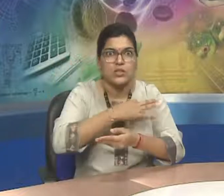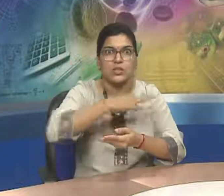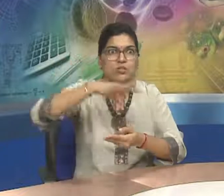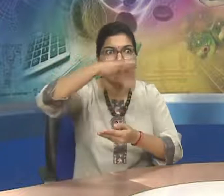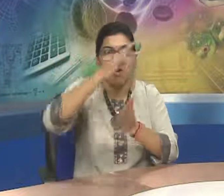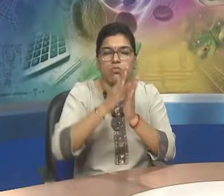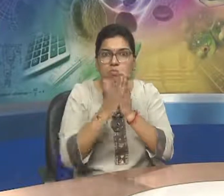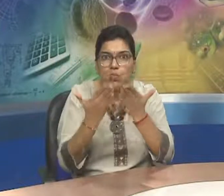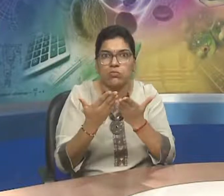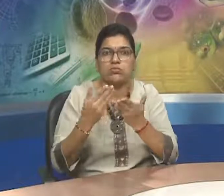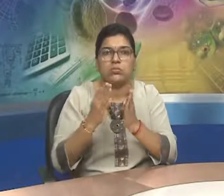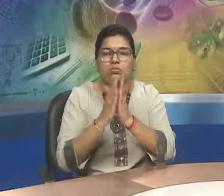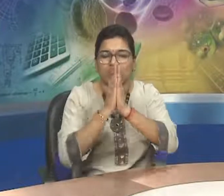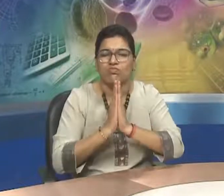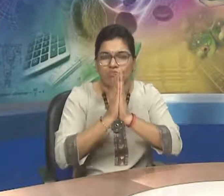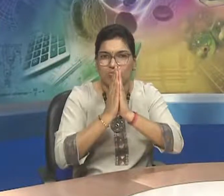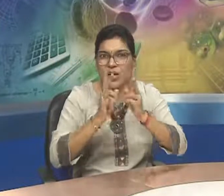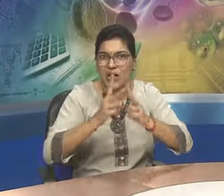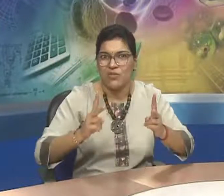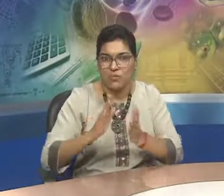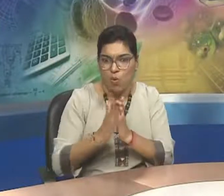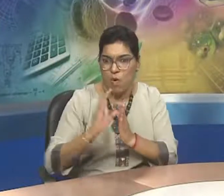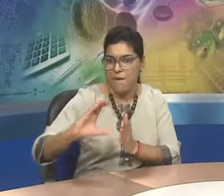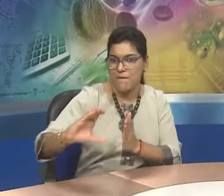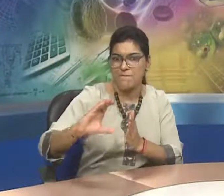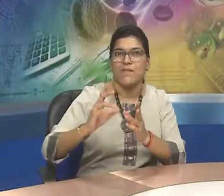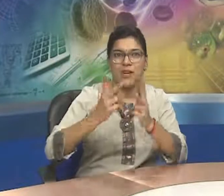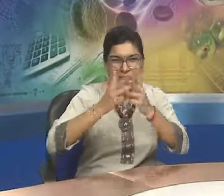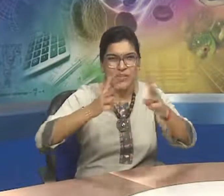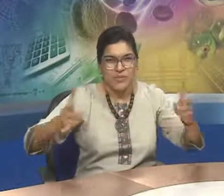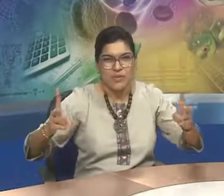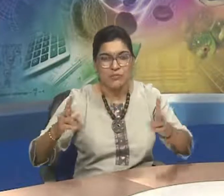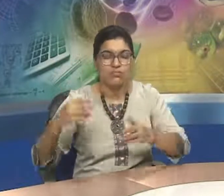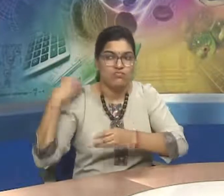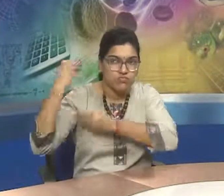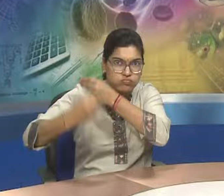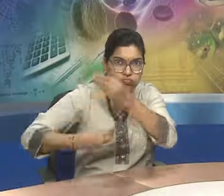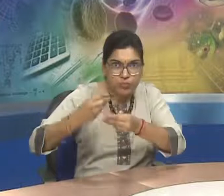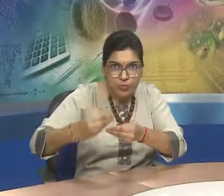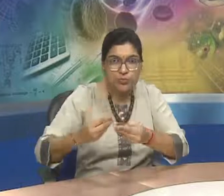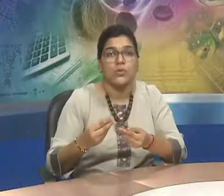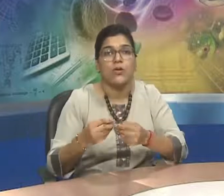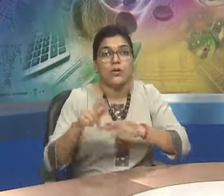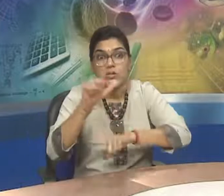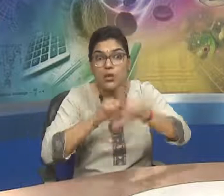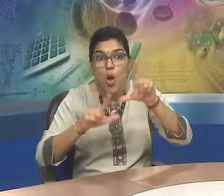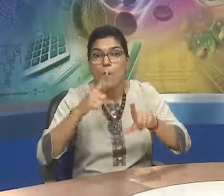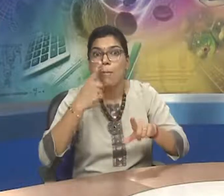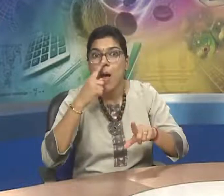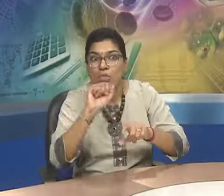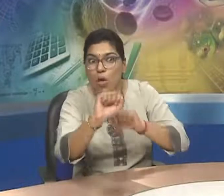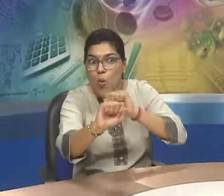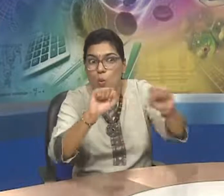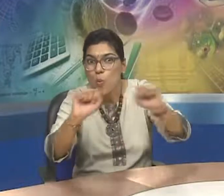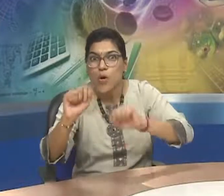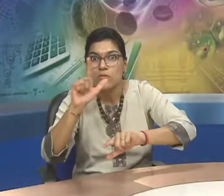We all know that India is a vast country with diversity of culture,